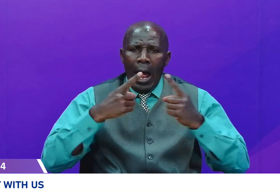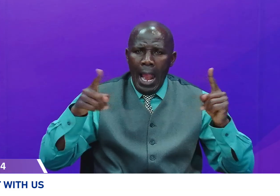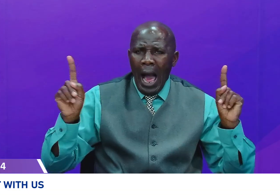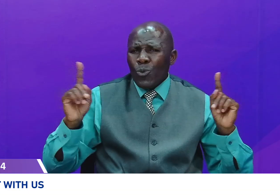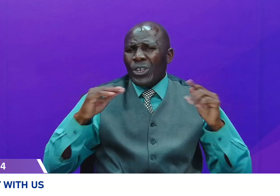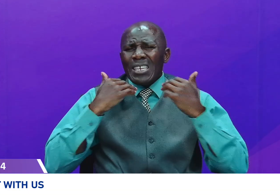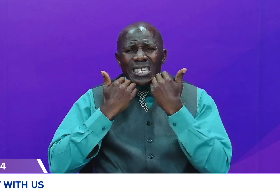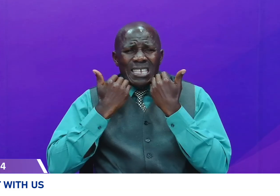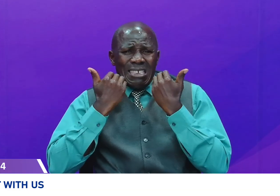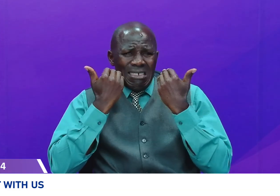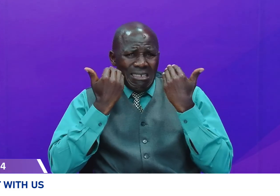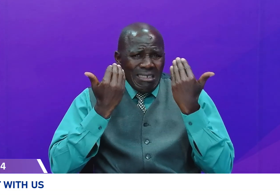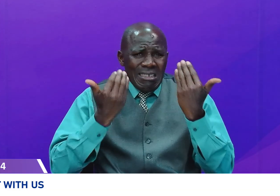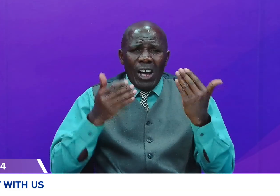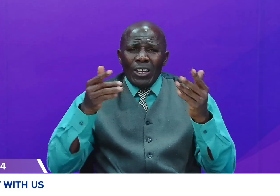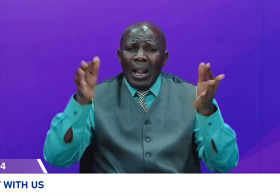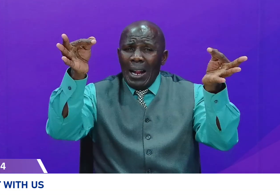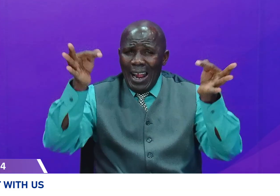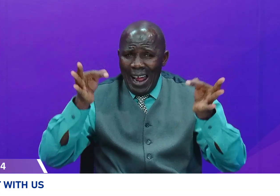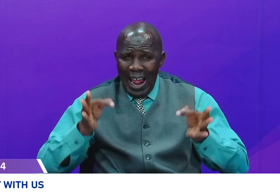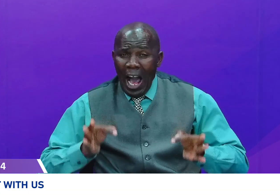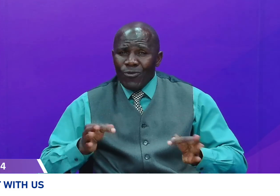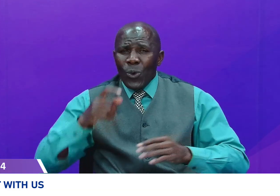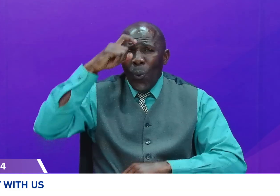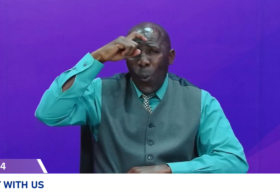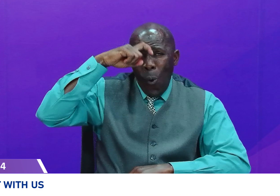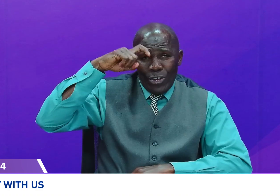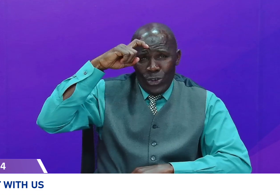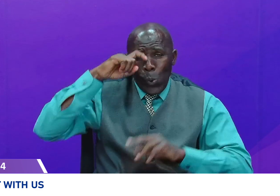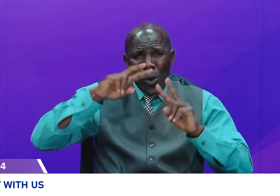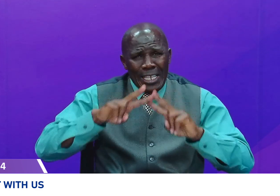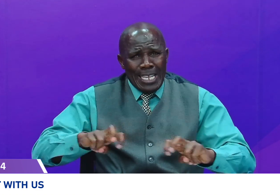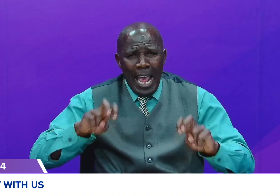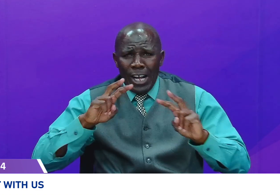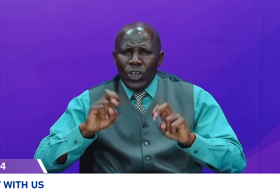to creating opportunities for the youth to thrive economically.